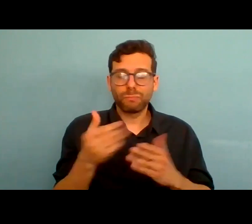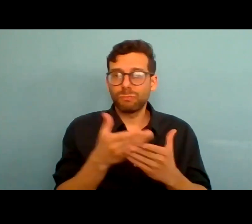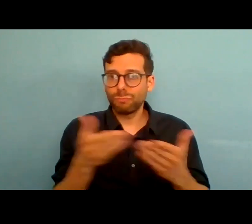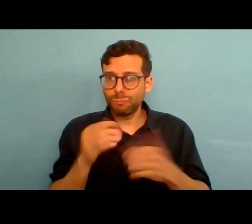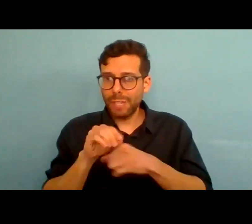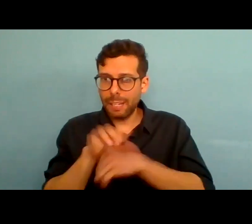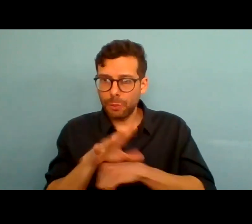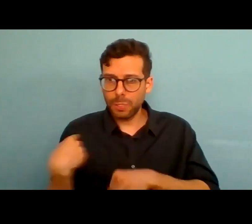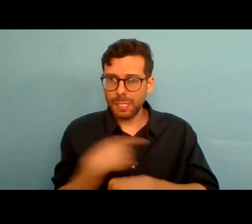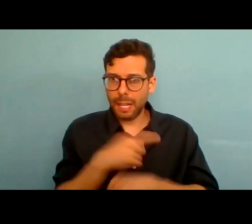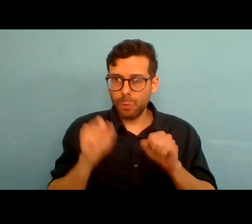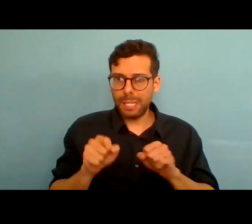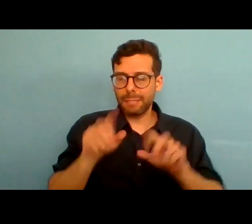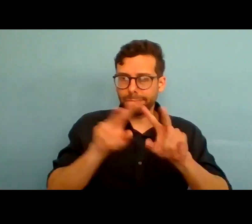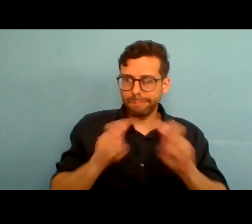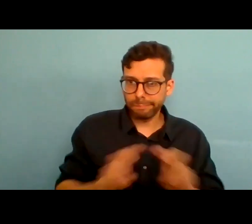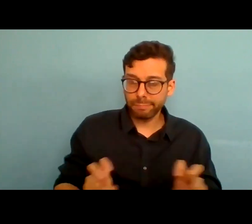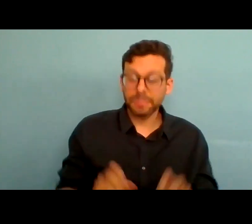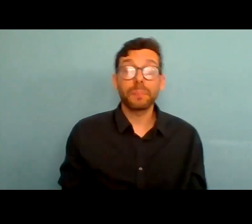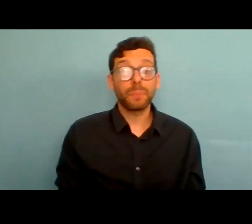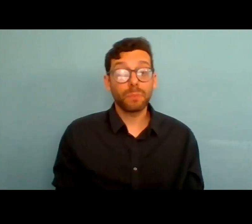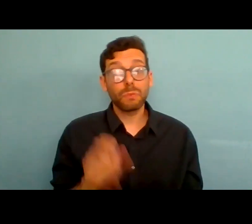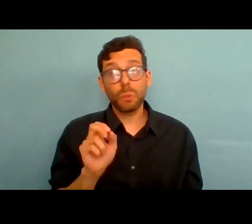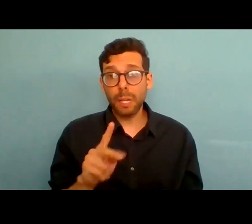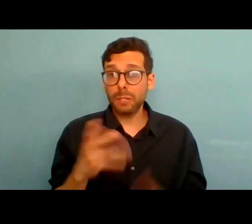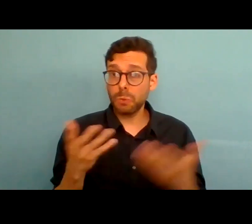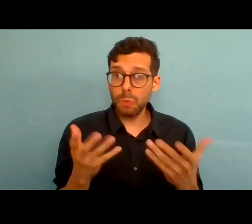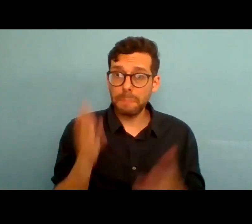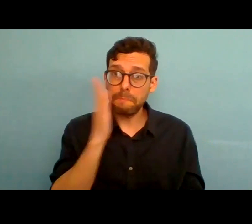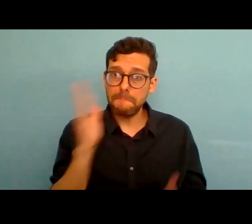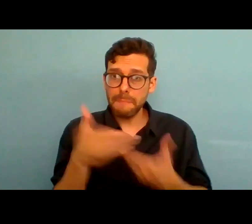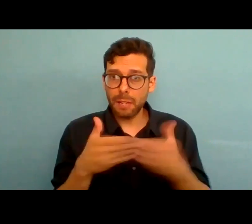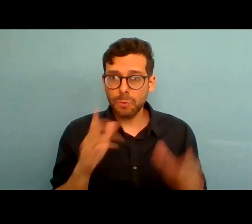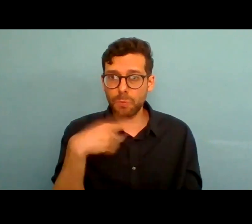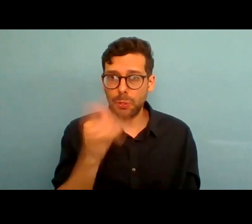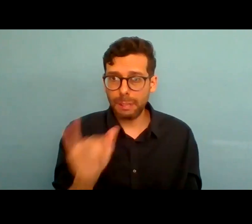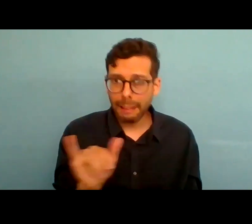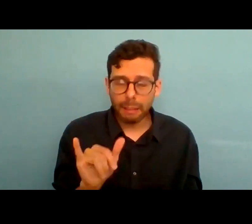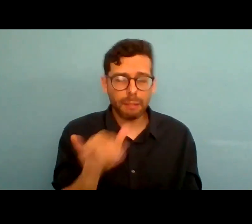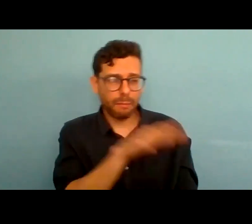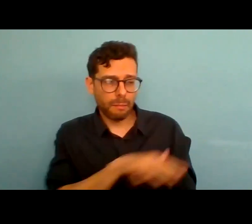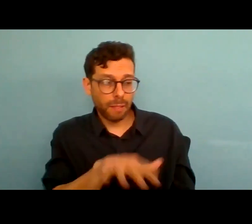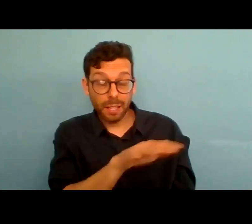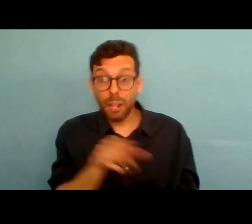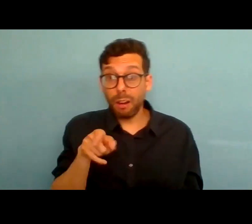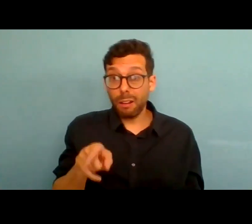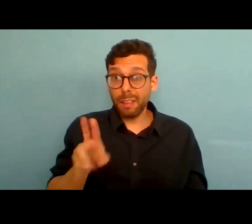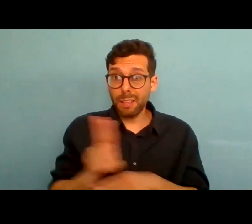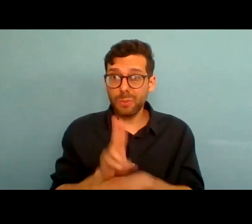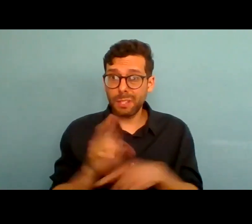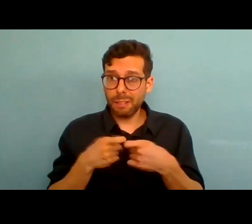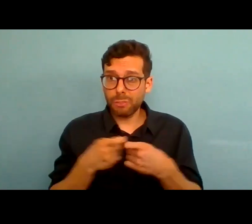at, what does that bedroom environment look like? Do they have a lot of electronic use right up until the time that they're expected to fall